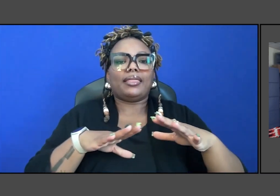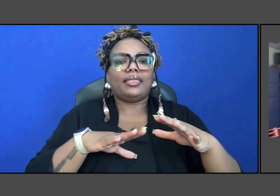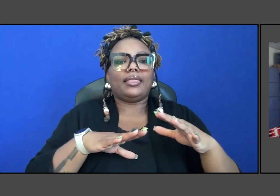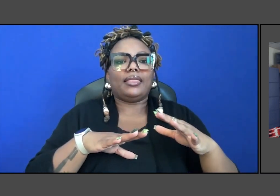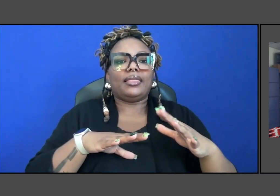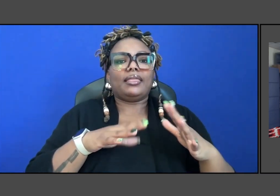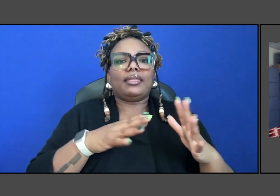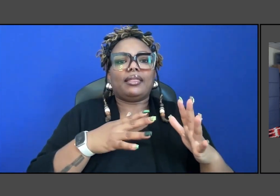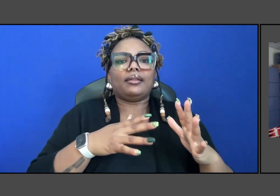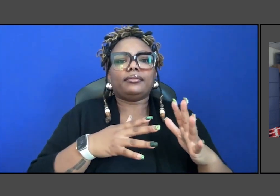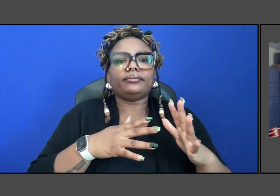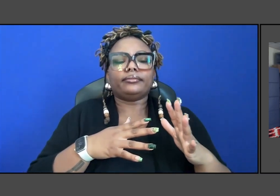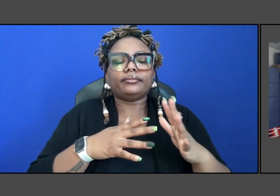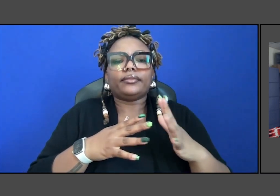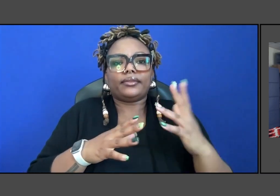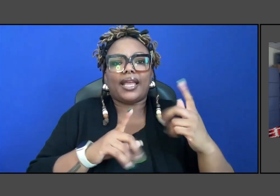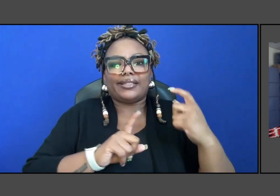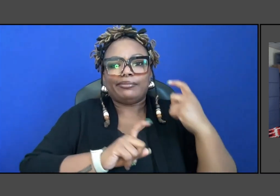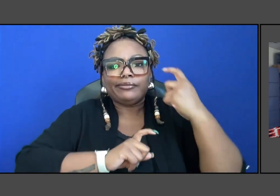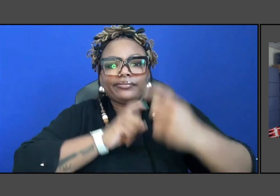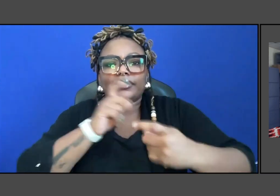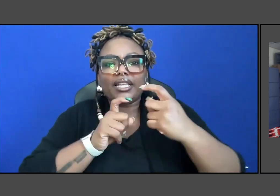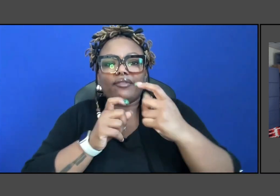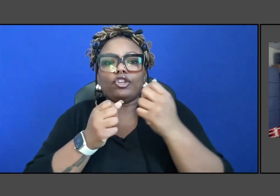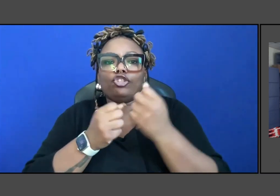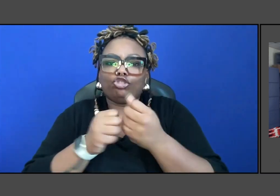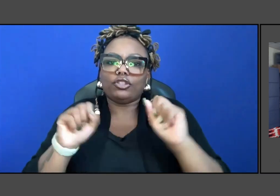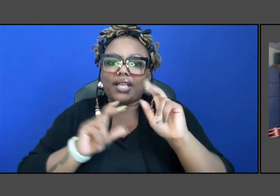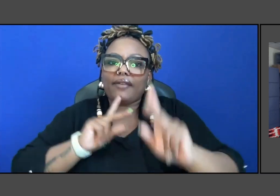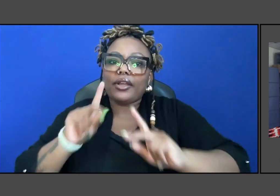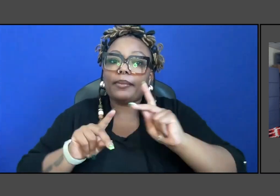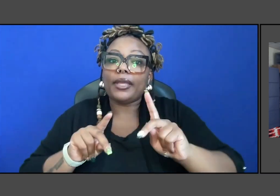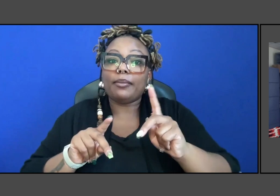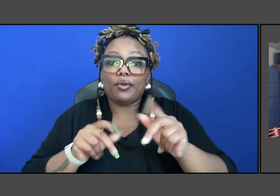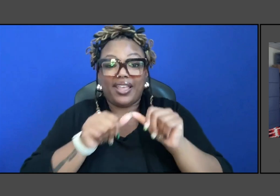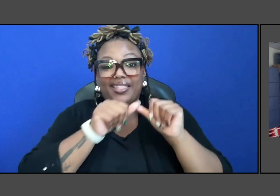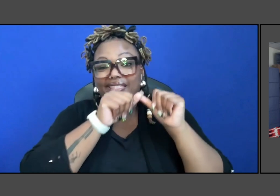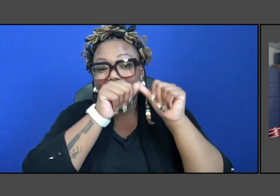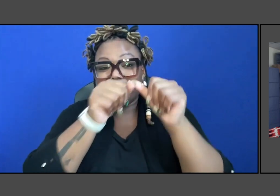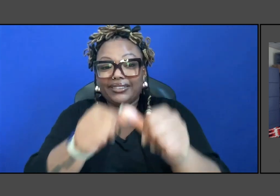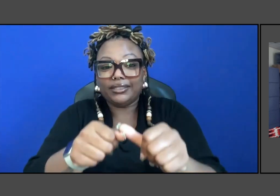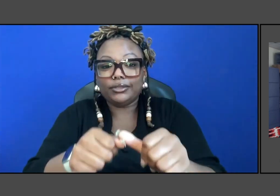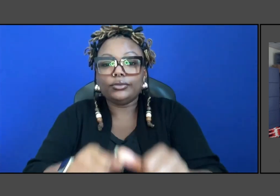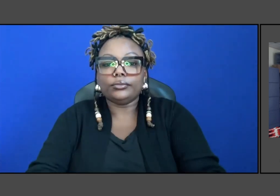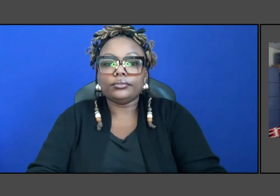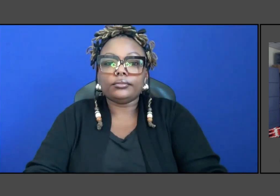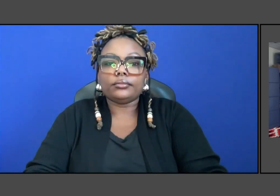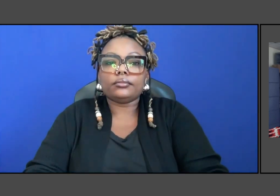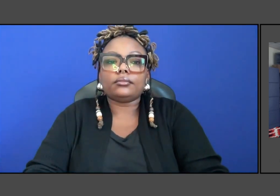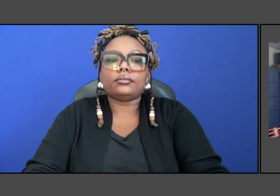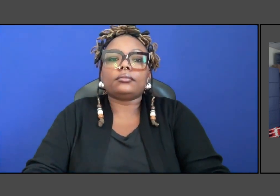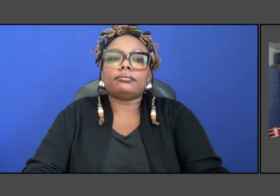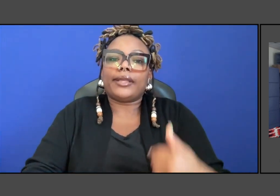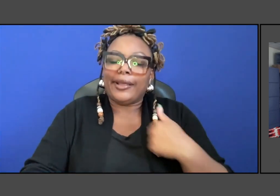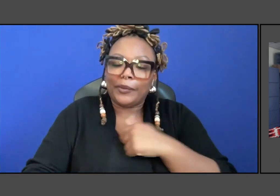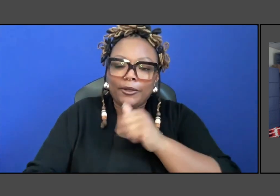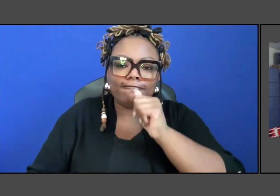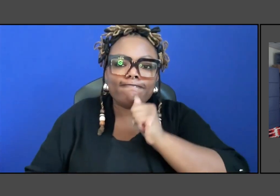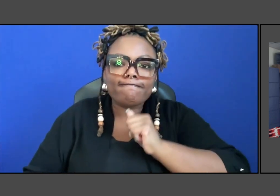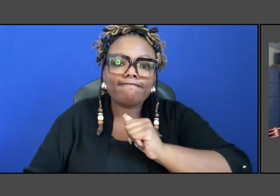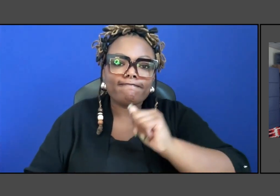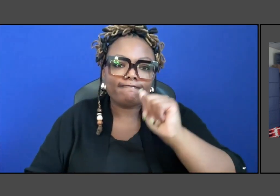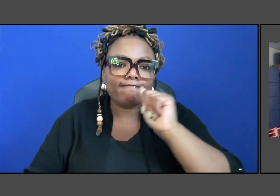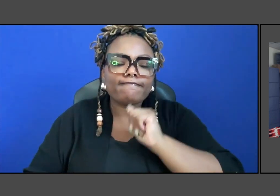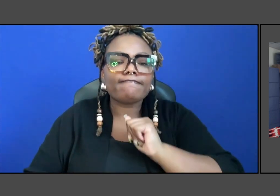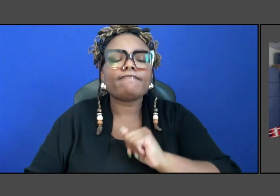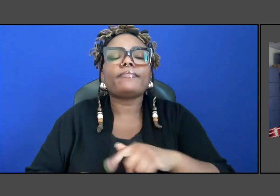sovereign peoples, and yet sovereign peoples continue, and we endure. And we endure because